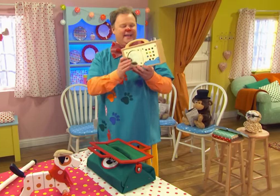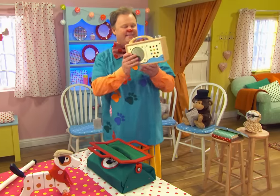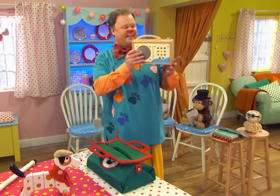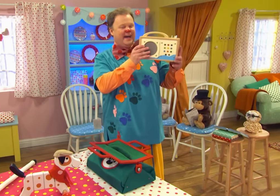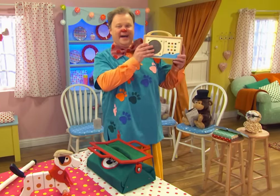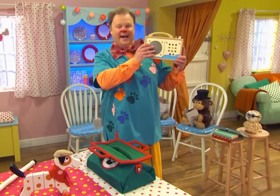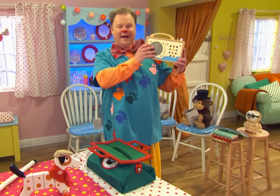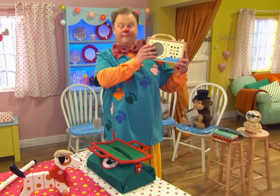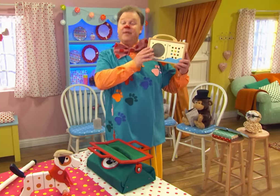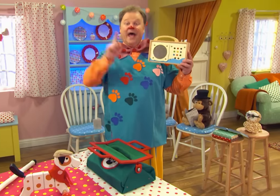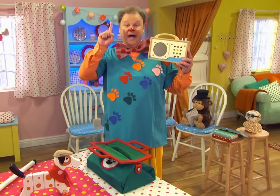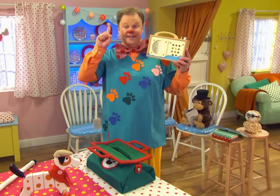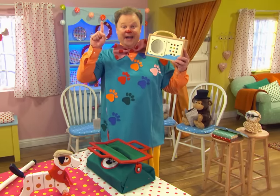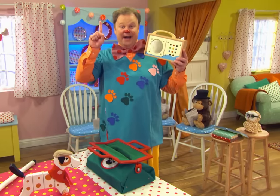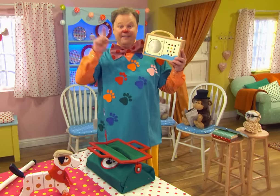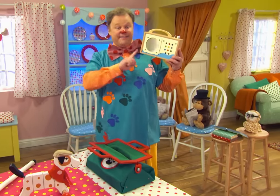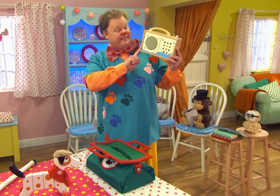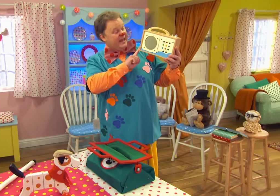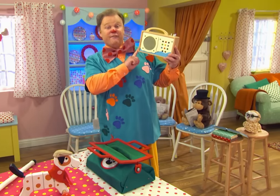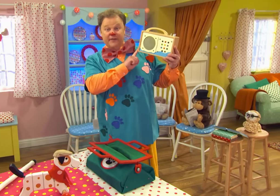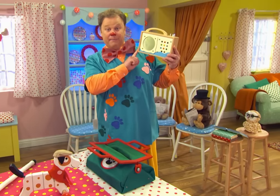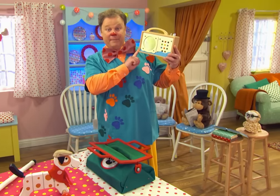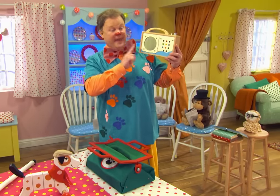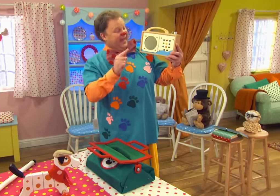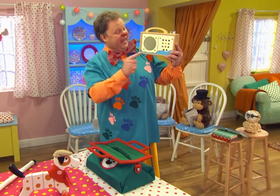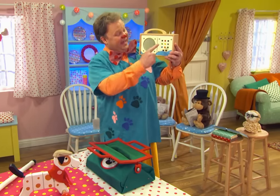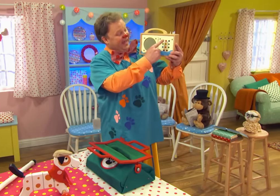Yes. A dance for the puppy.